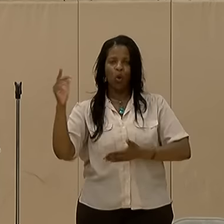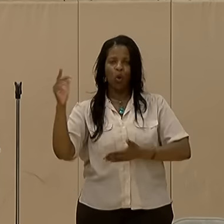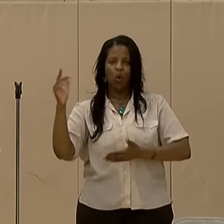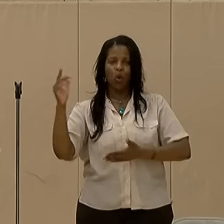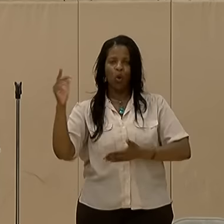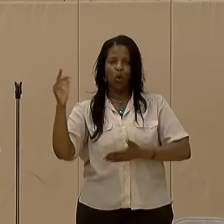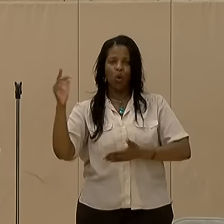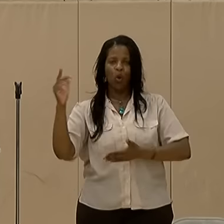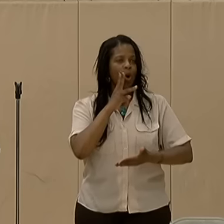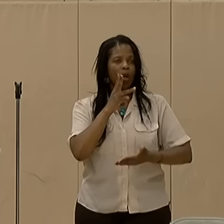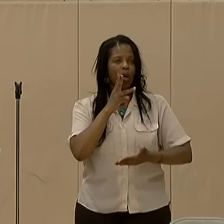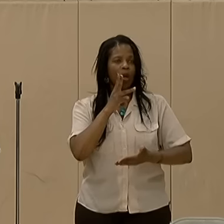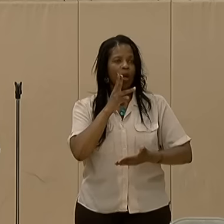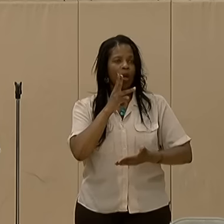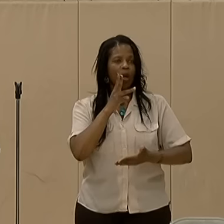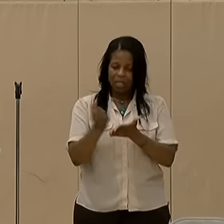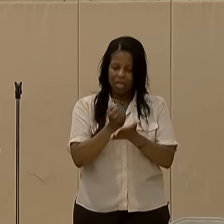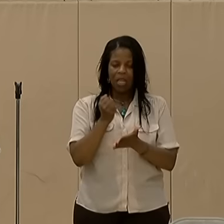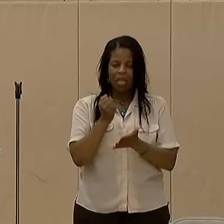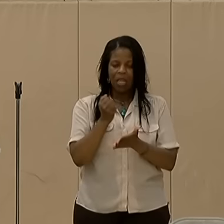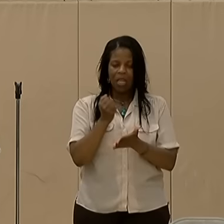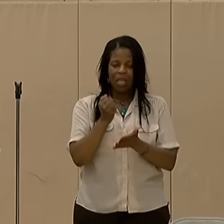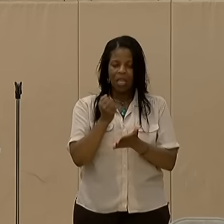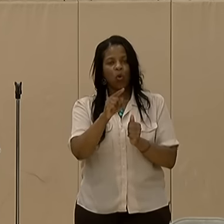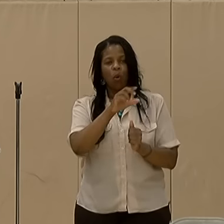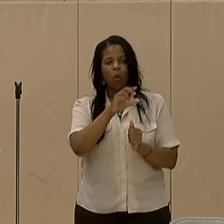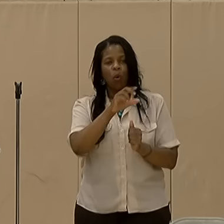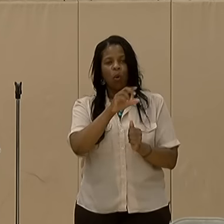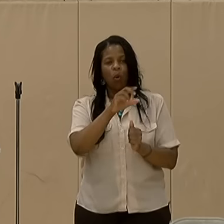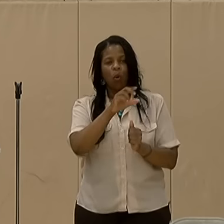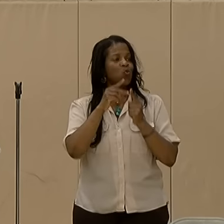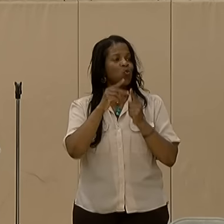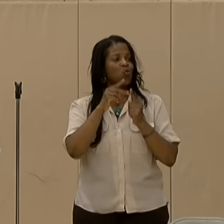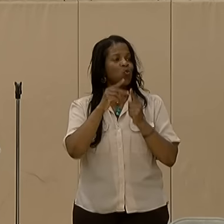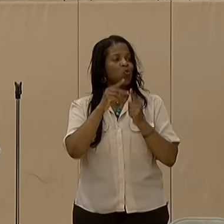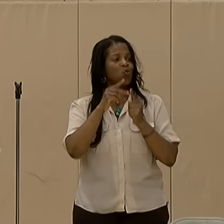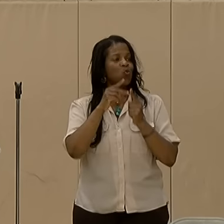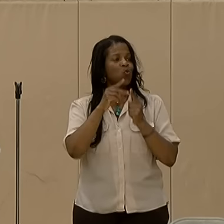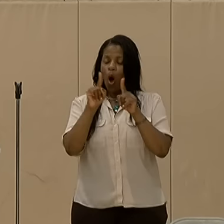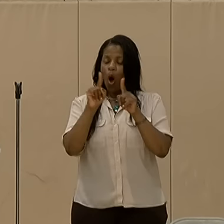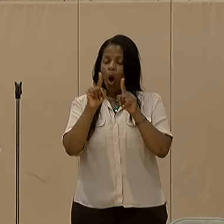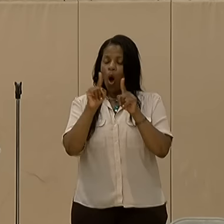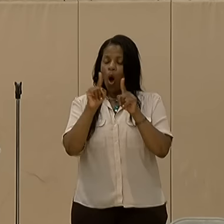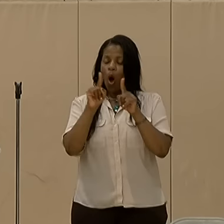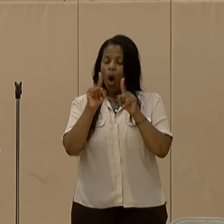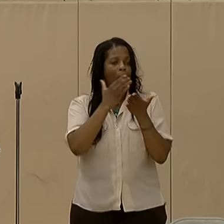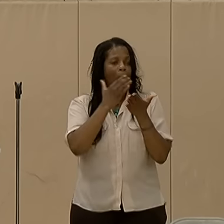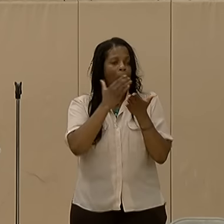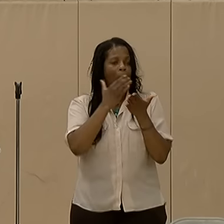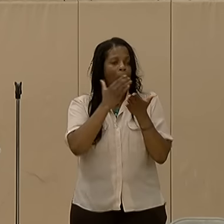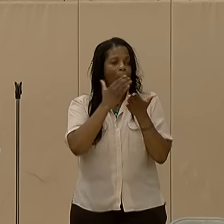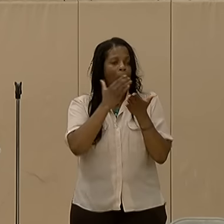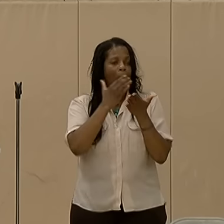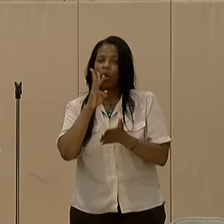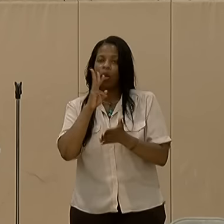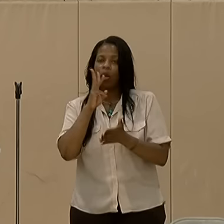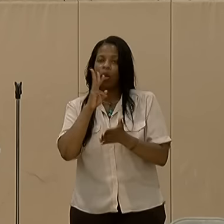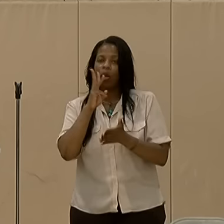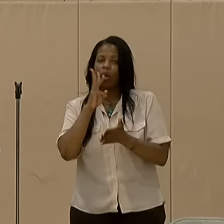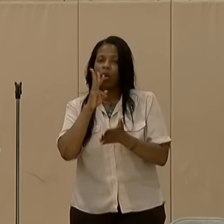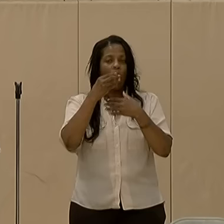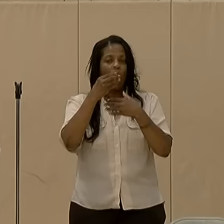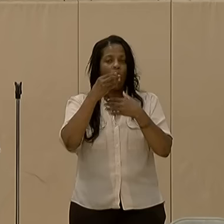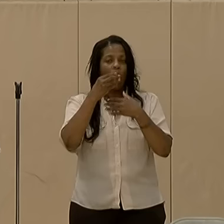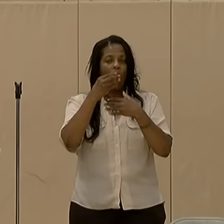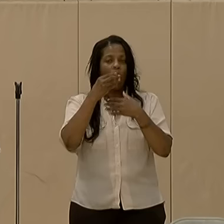some if you need to take some with you to either the center or back to your homes. And of course, we have water available at our office on Lake Isabella Boulevard.